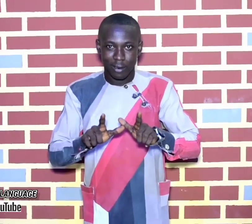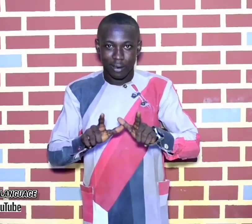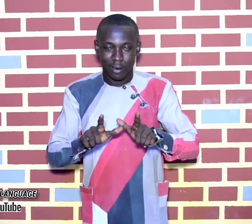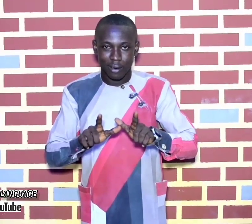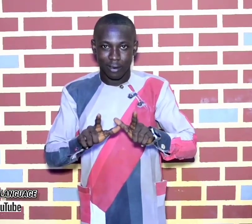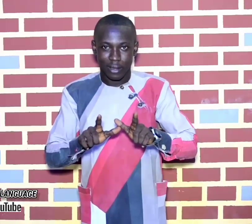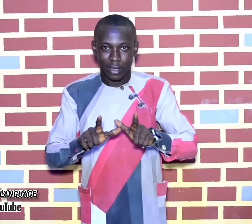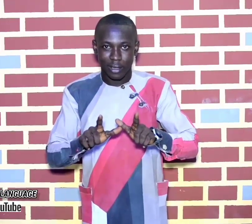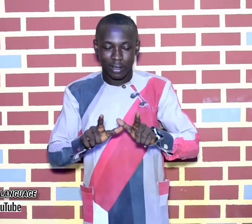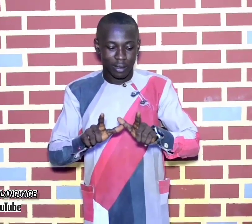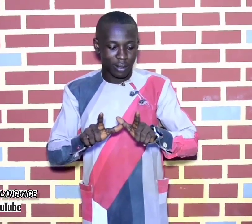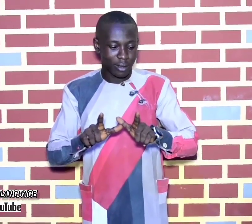Okay?